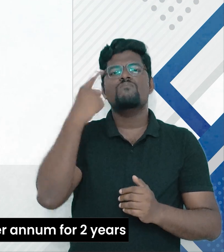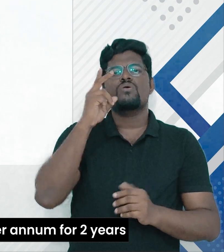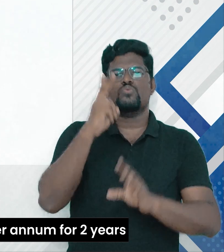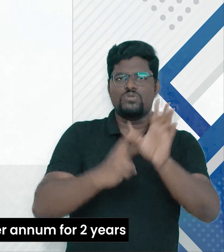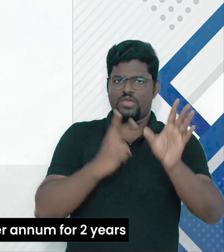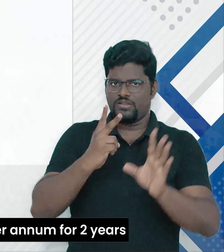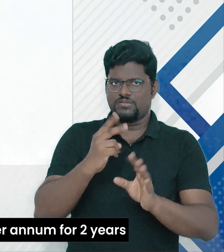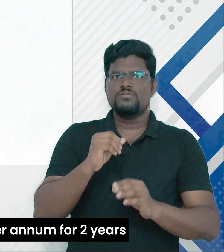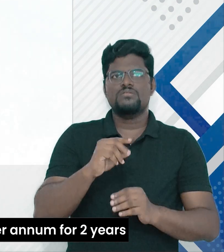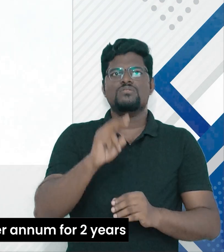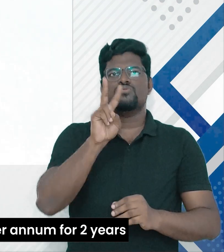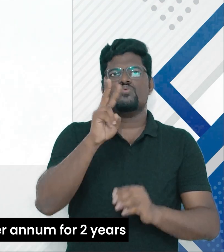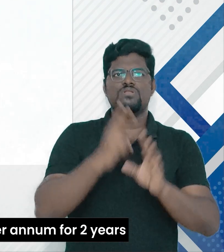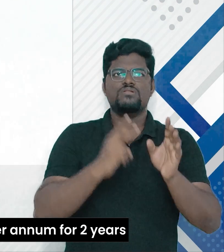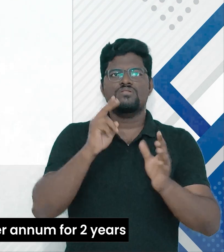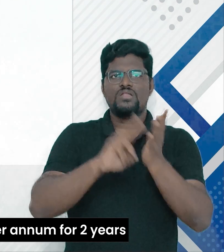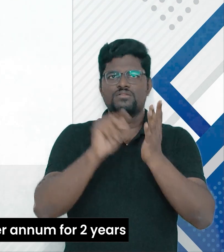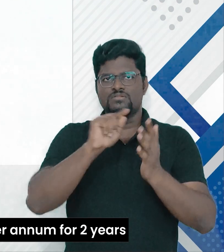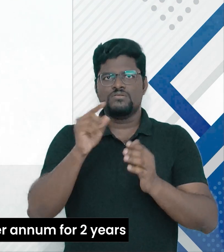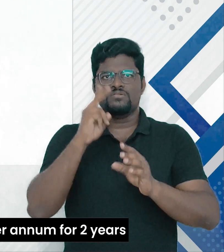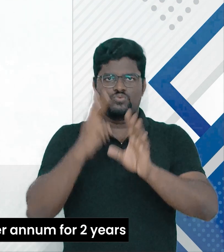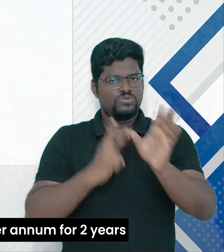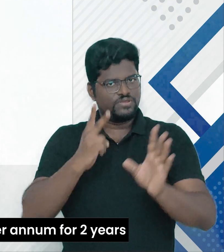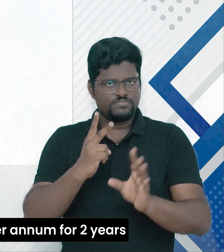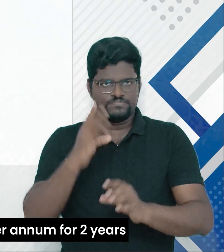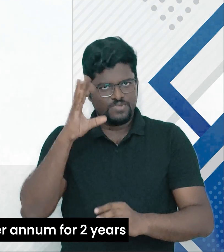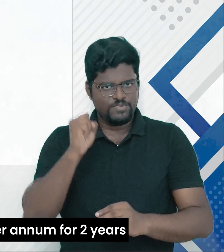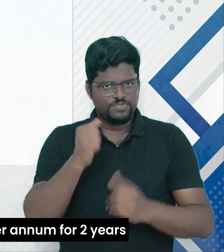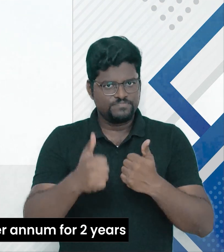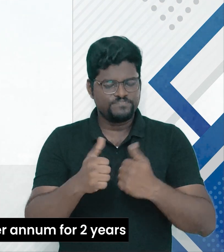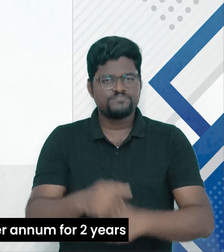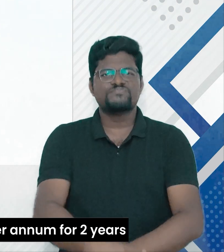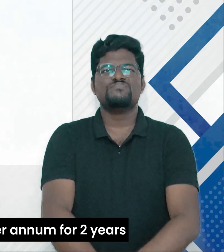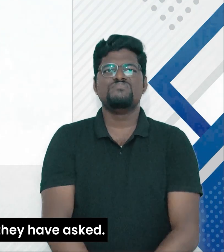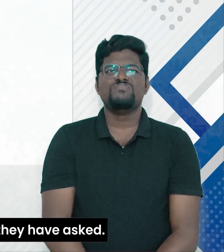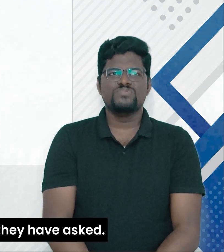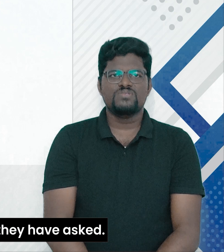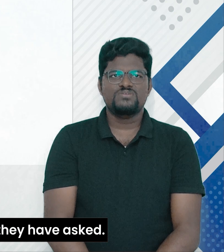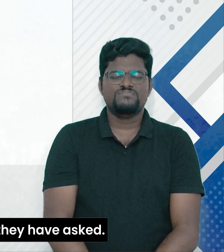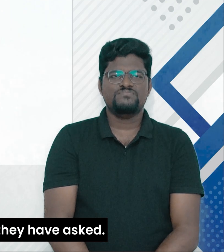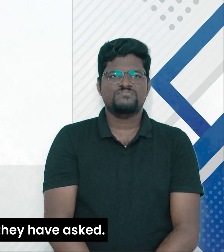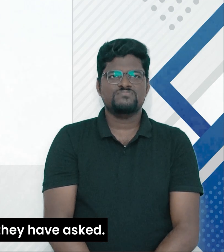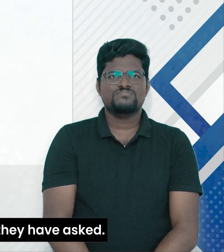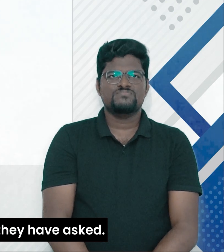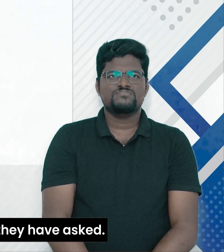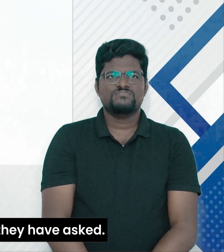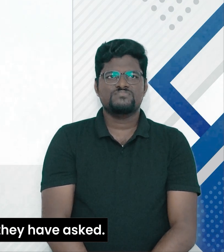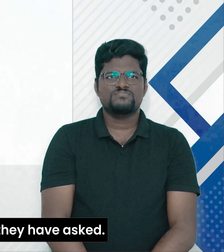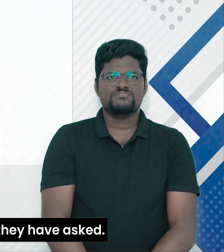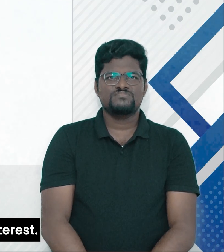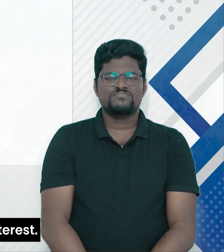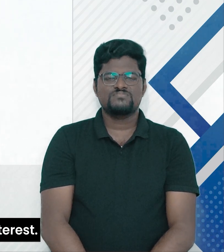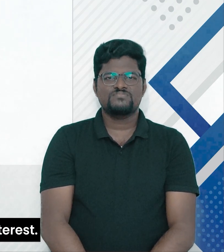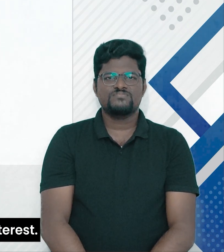year per annum for 2 years. Years means N they given 2 years. Now you should write what they